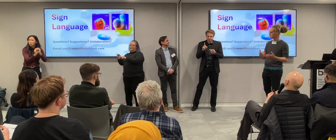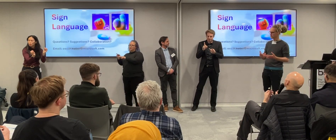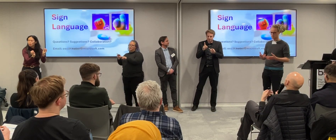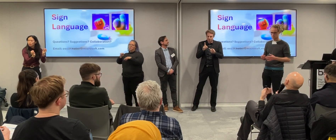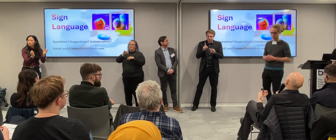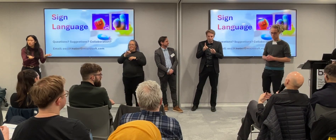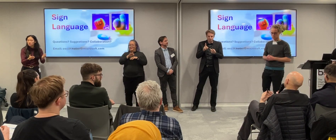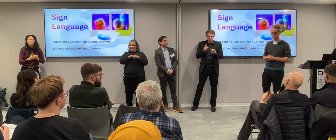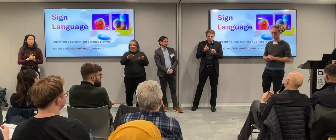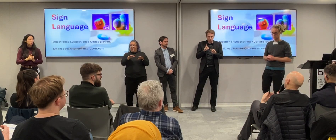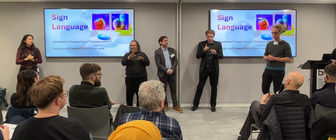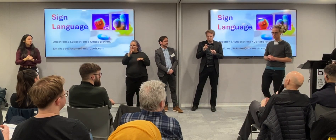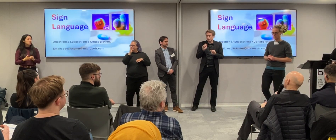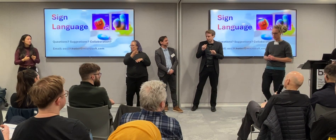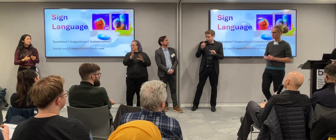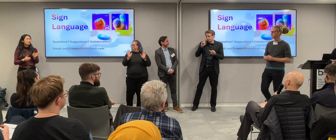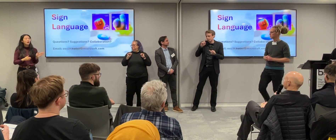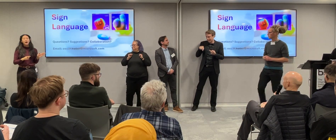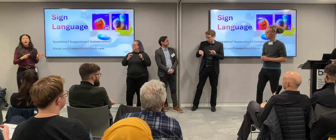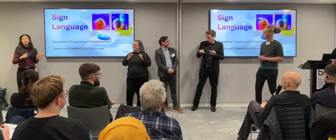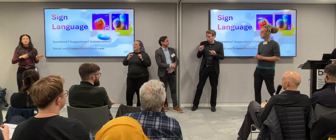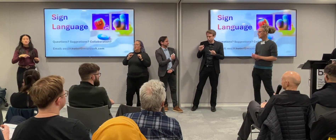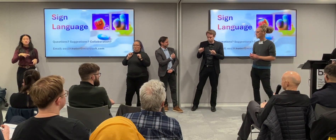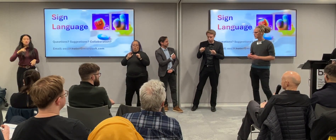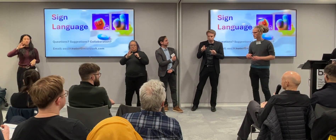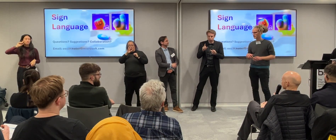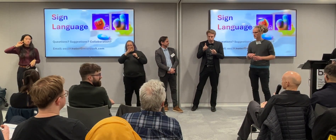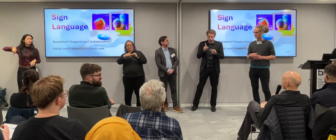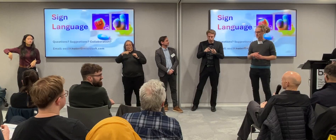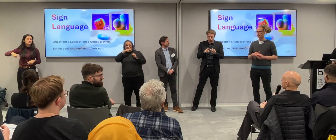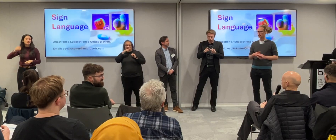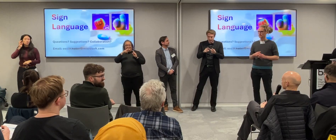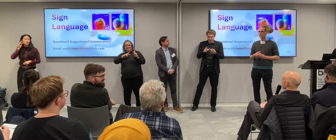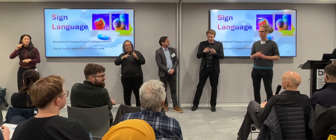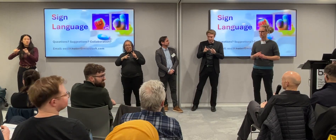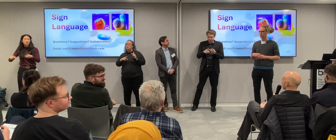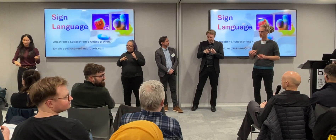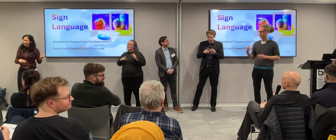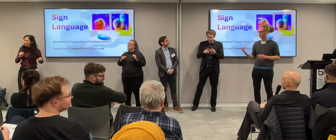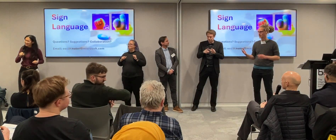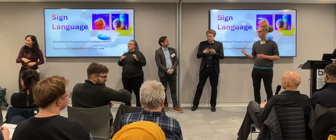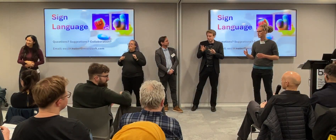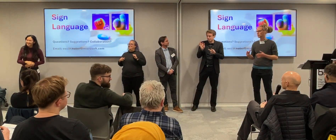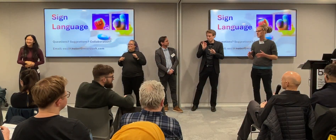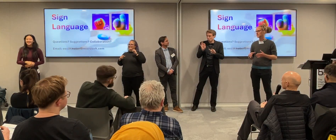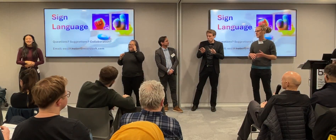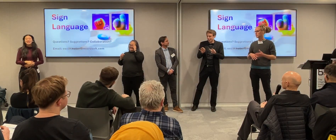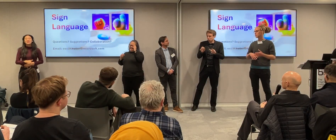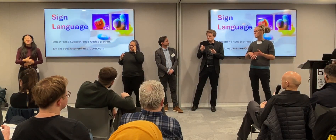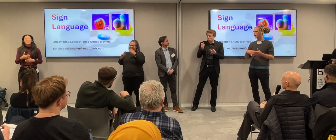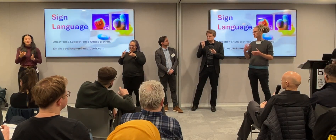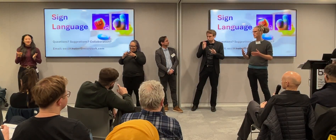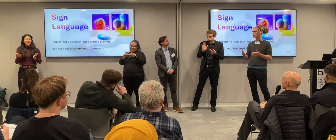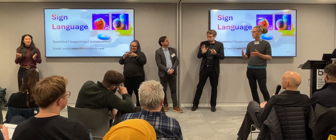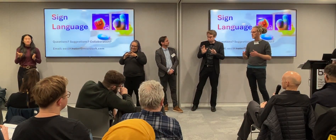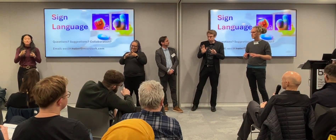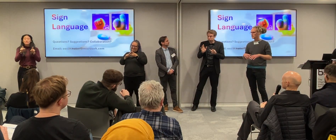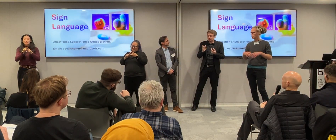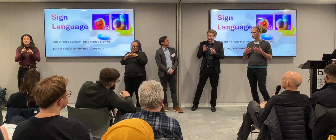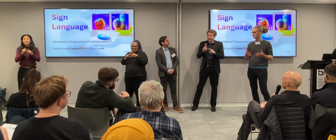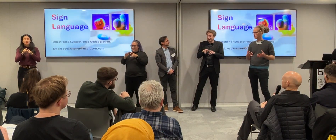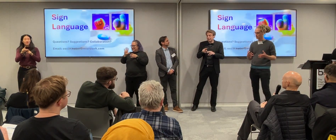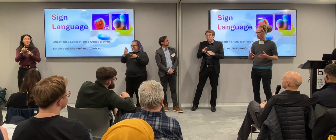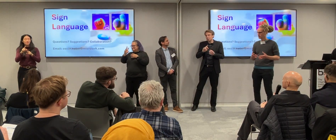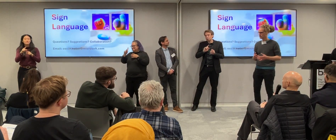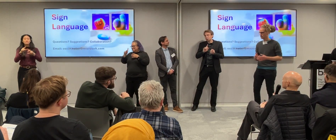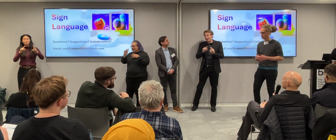just right, so it just ignores hearing people. It ignores hearing people. Yes. The second question that I understood was that like when you back channel